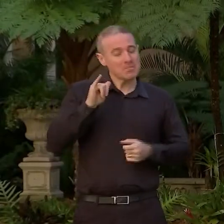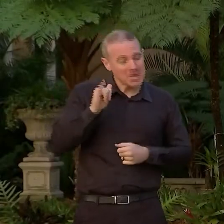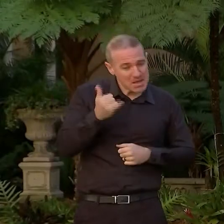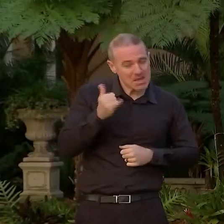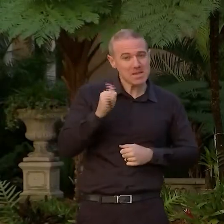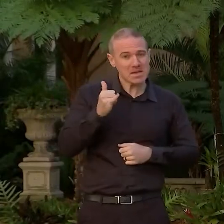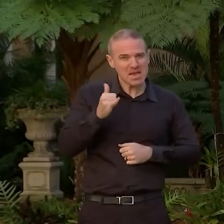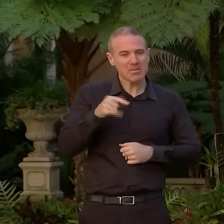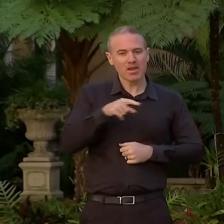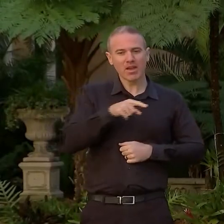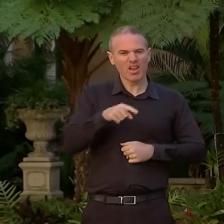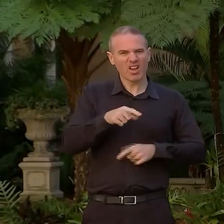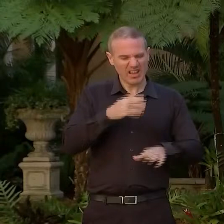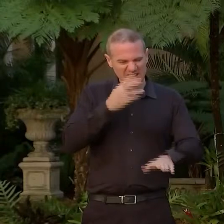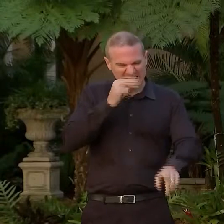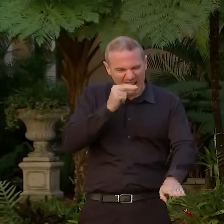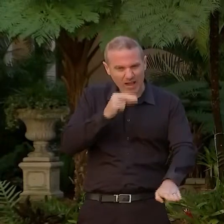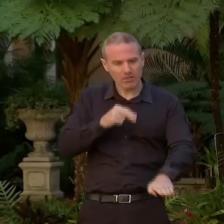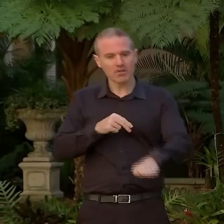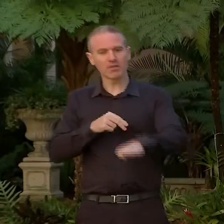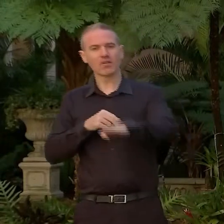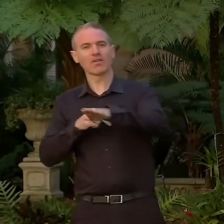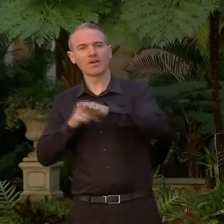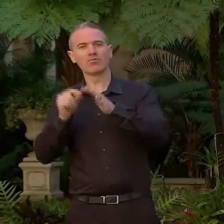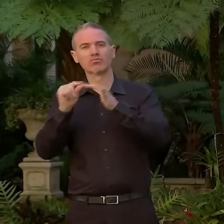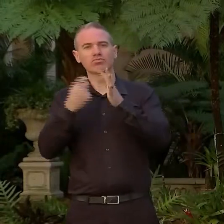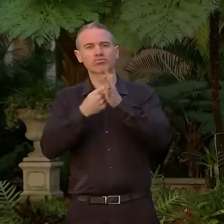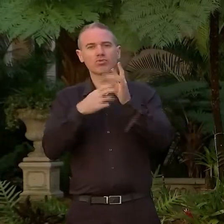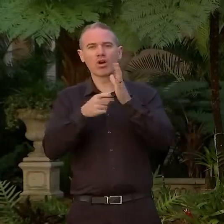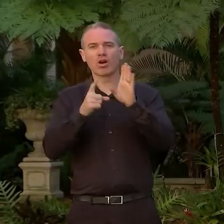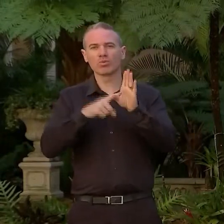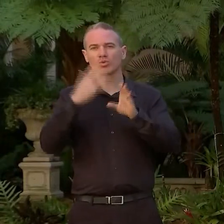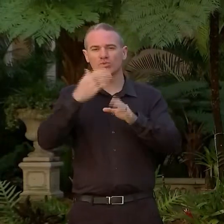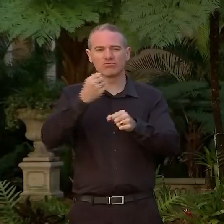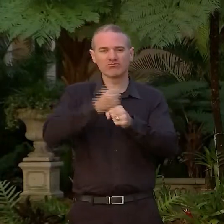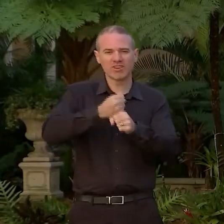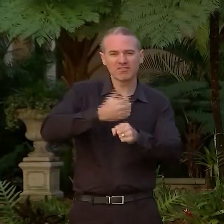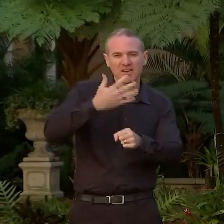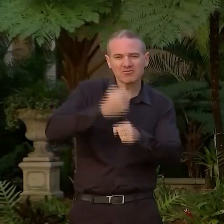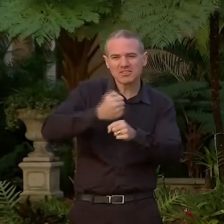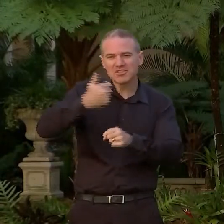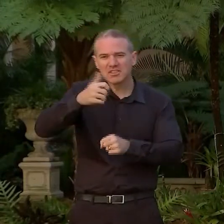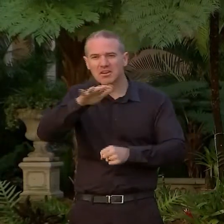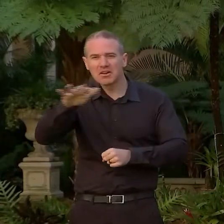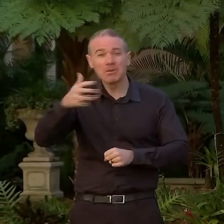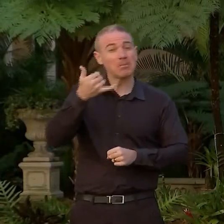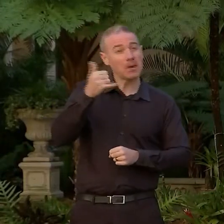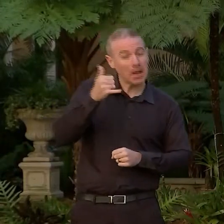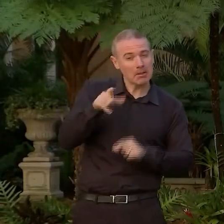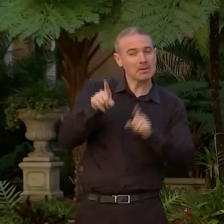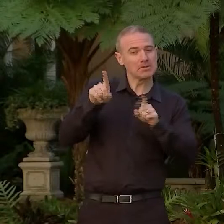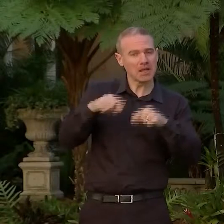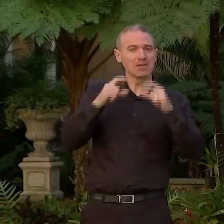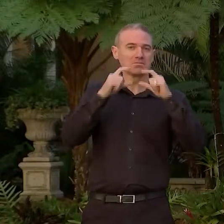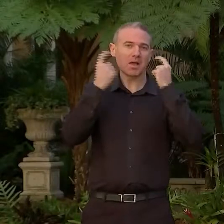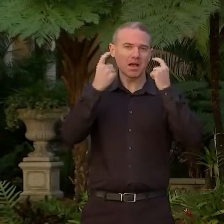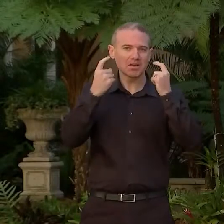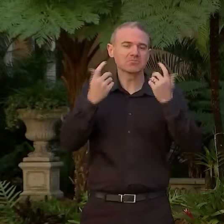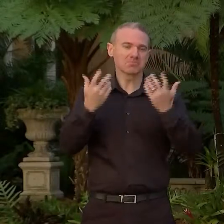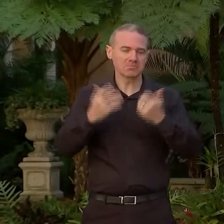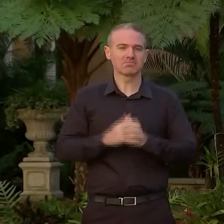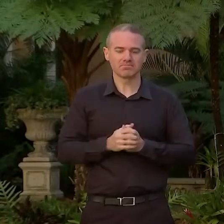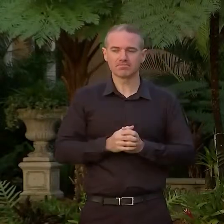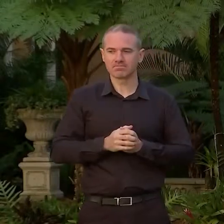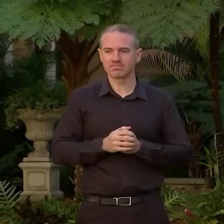being those older children in primary school. But we'll work it through. Nothing's decided at this stage. Can you